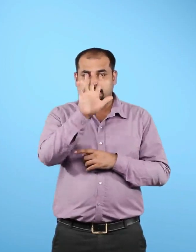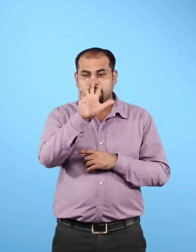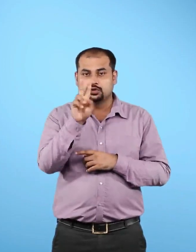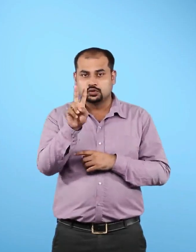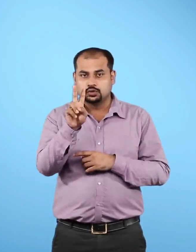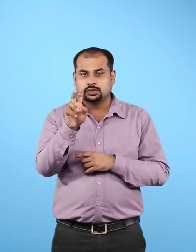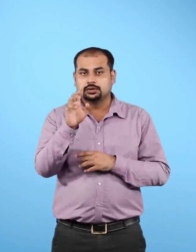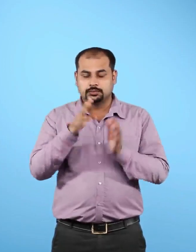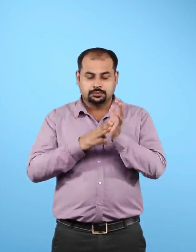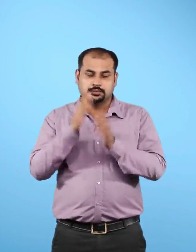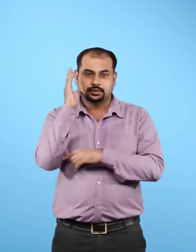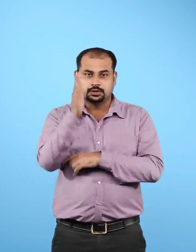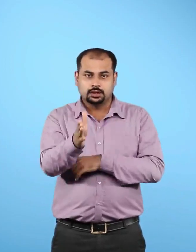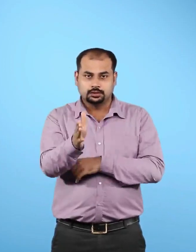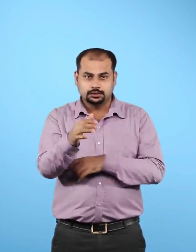(1.52 meters).